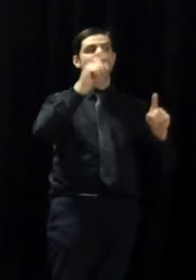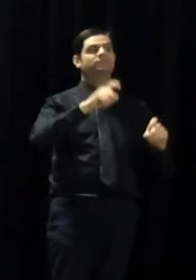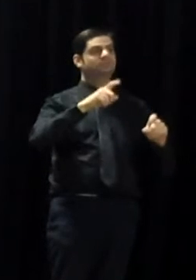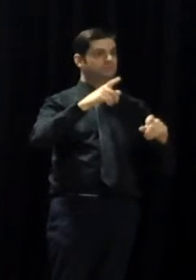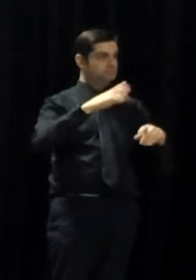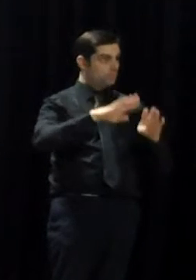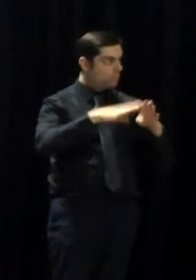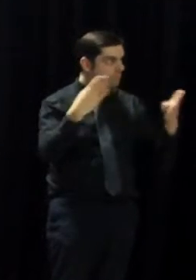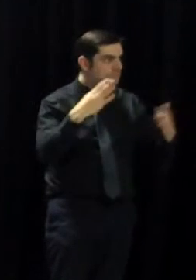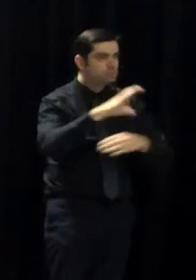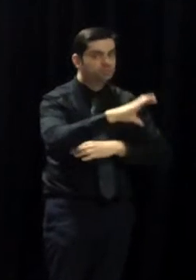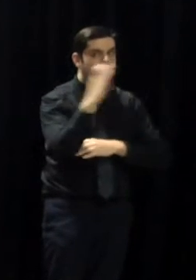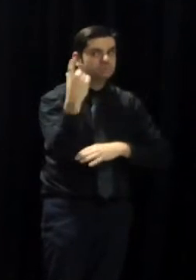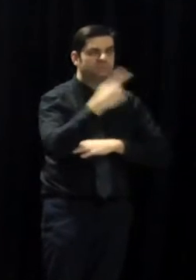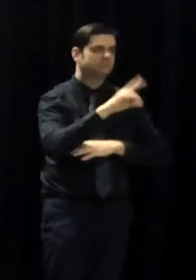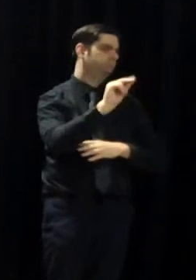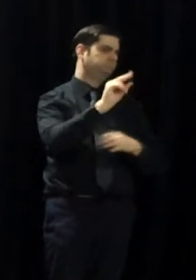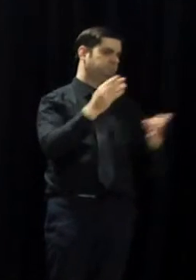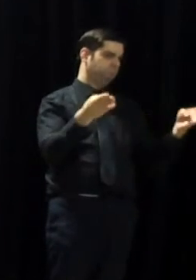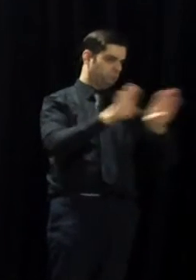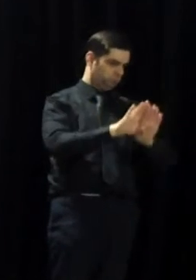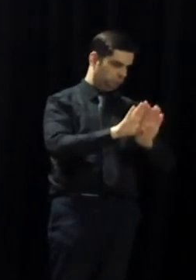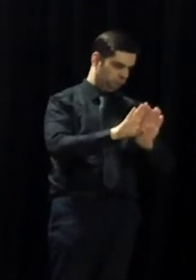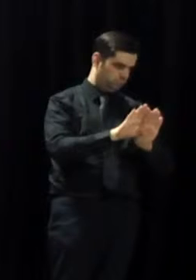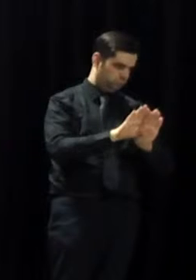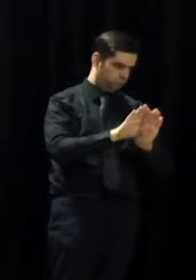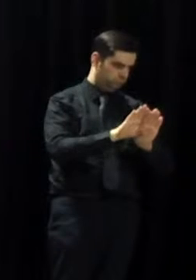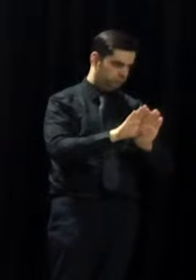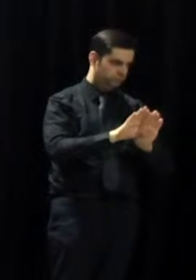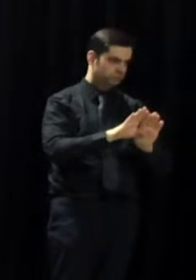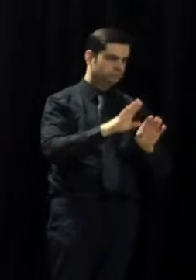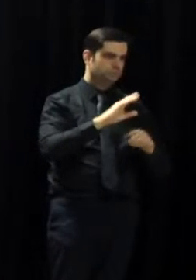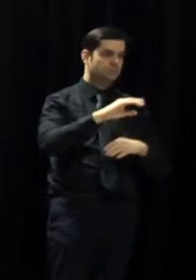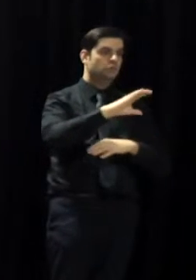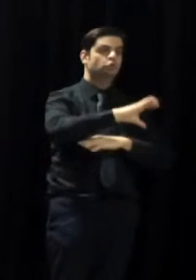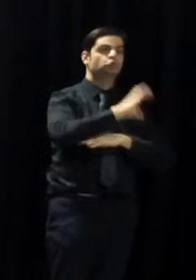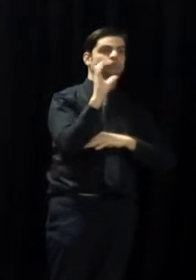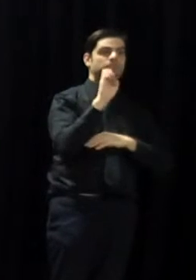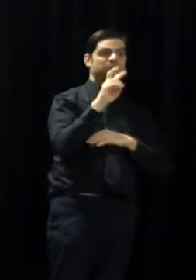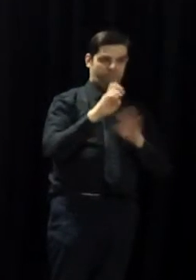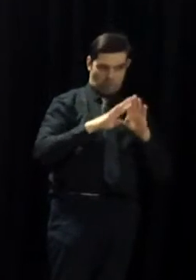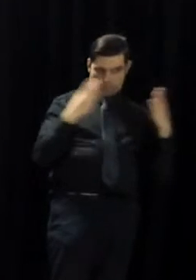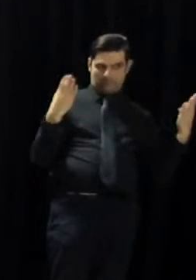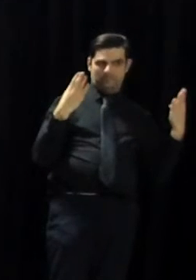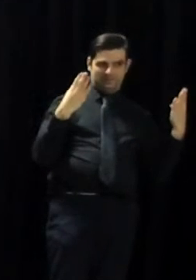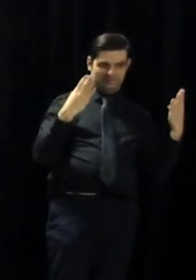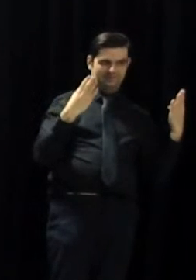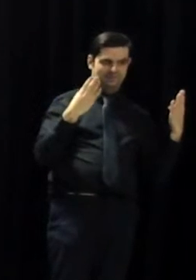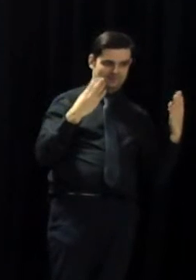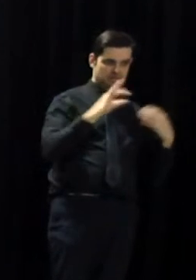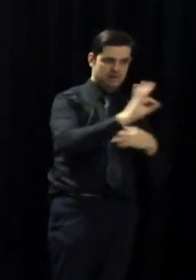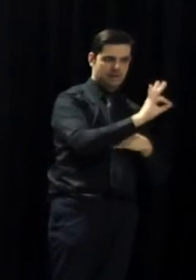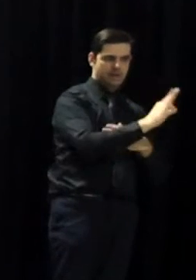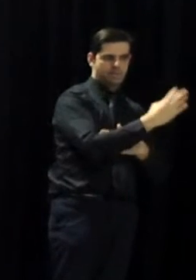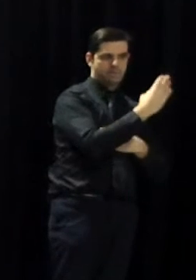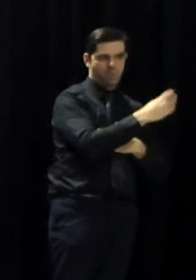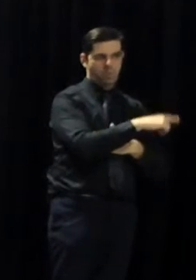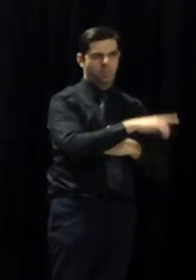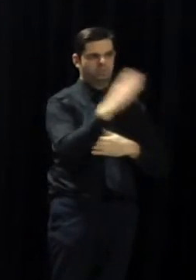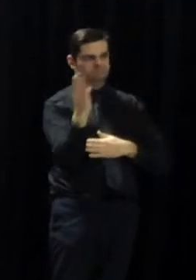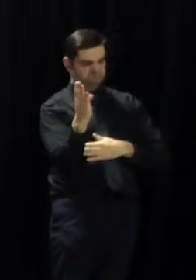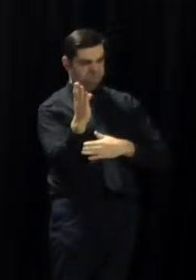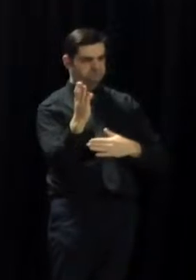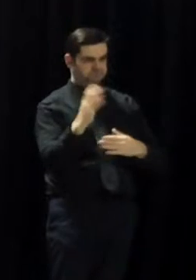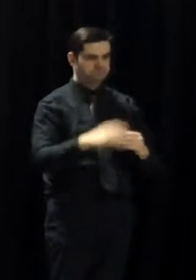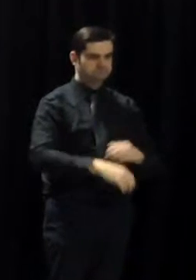4 hours. But we won't be open Christmas Day. Next week,